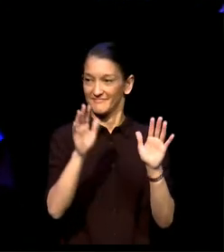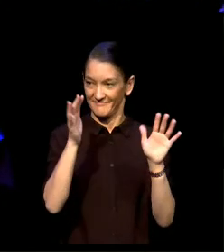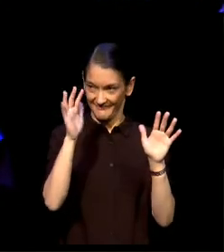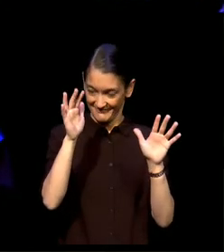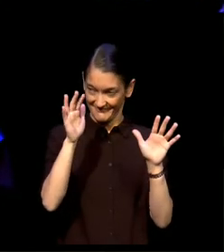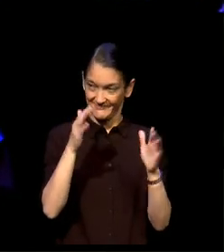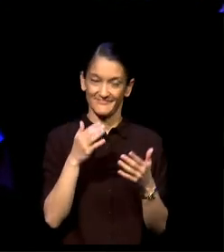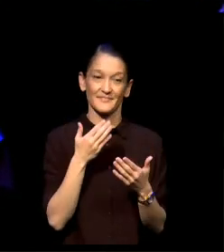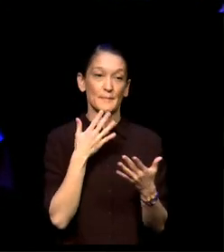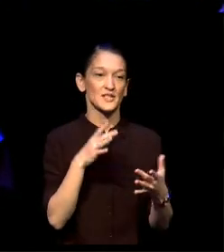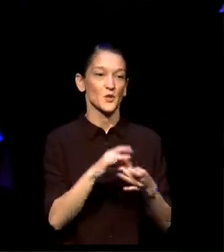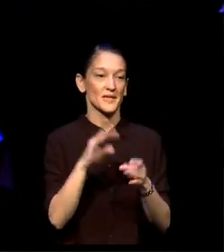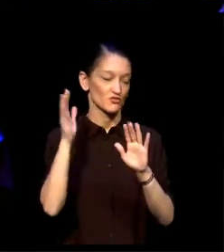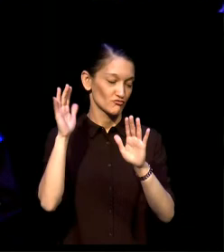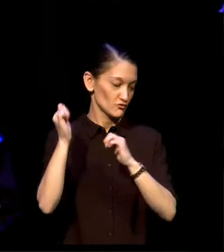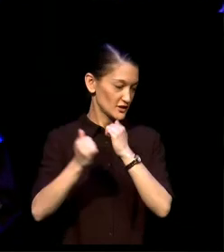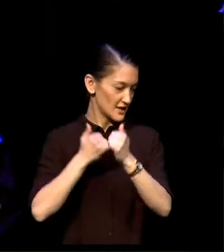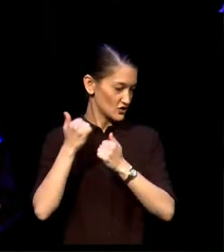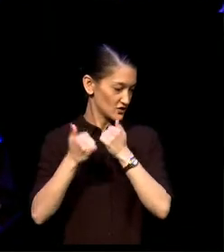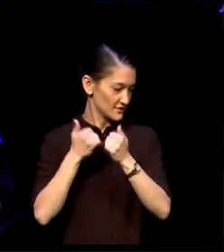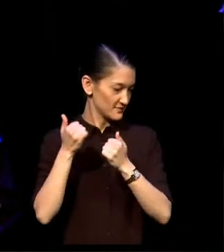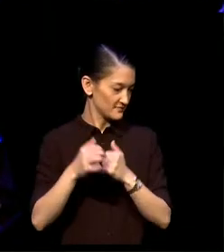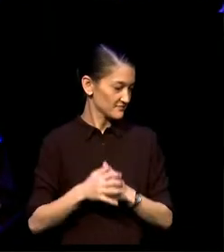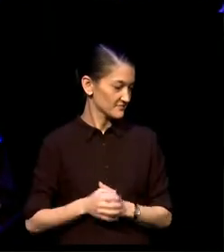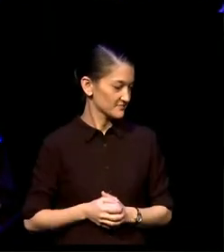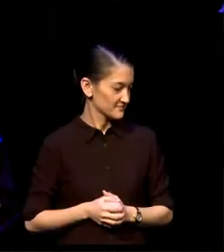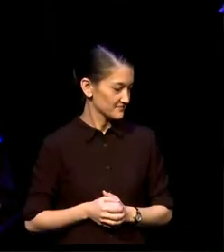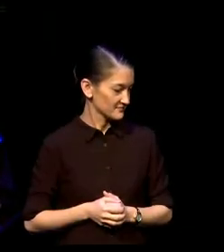Please join me in congratulating them.